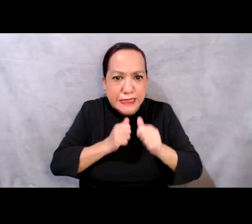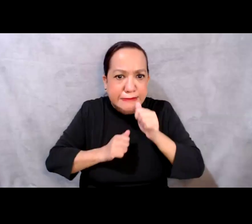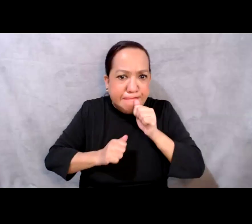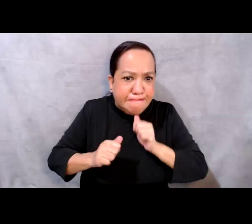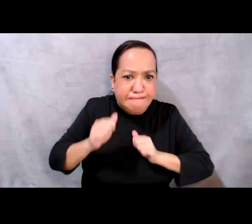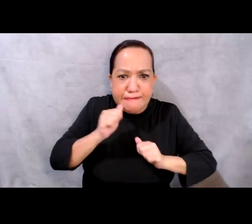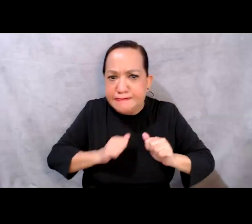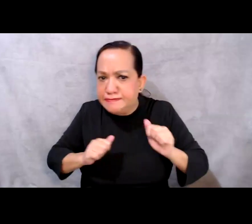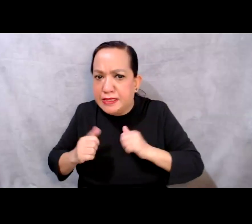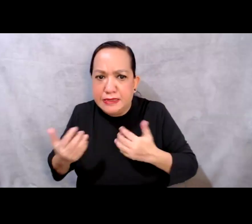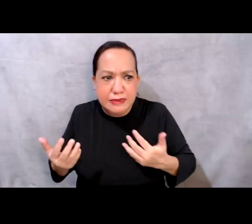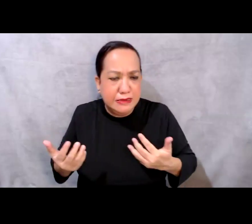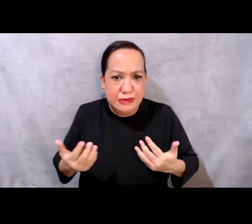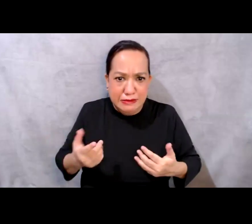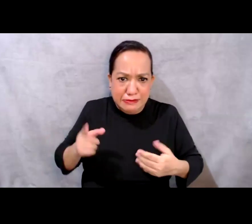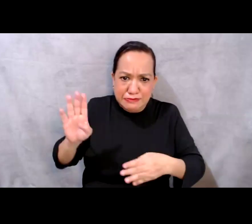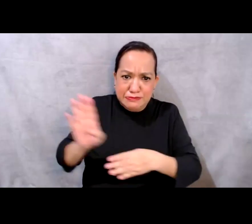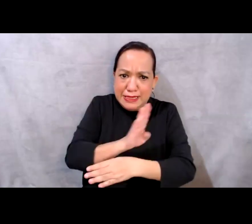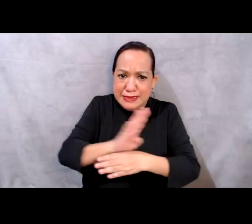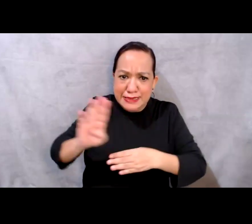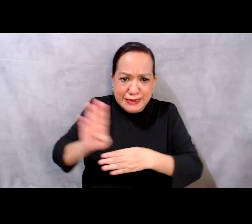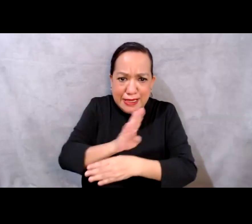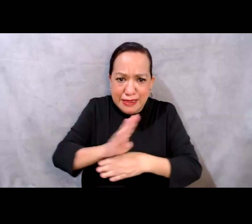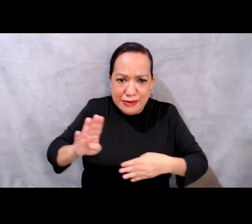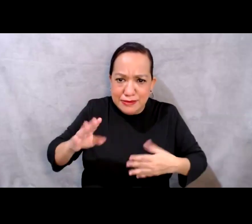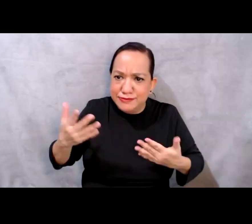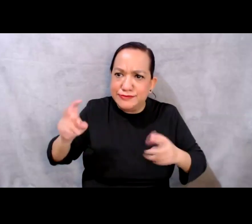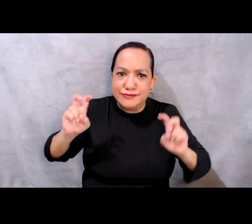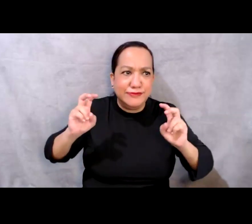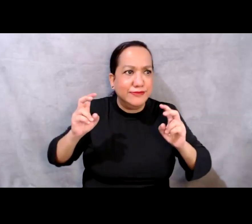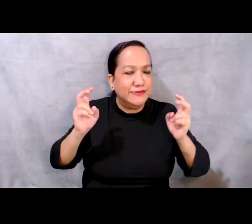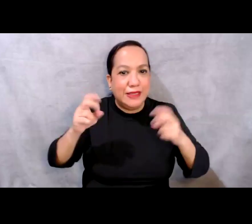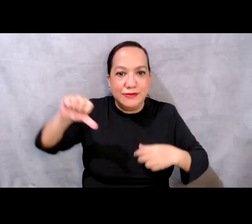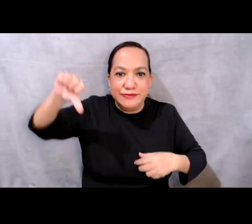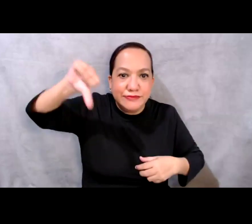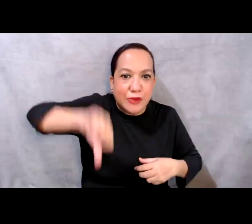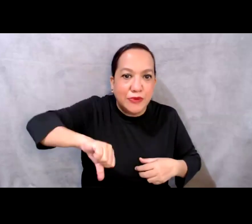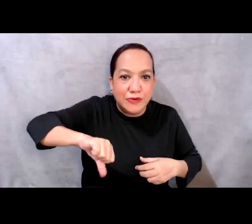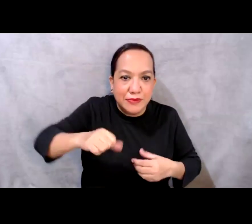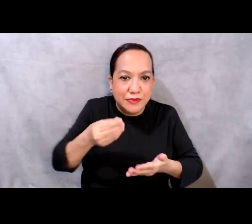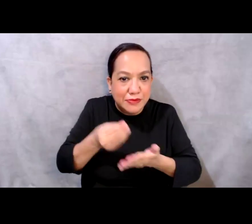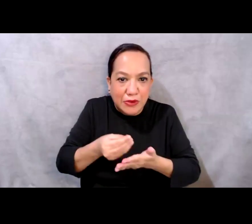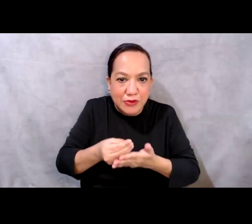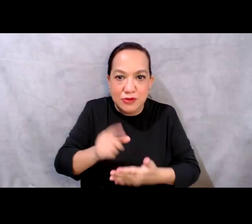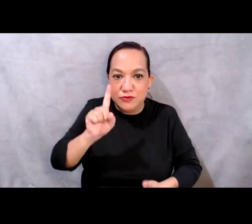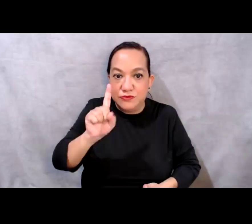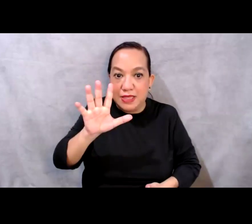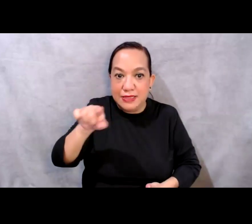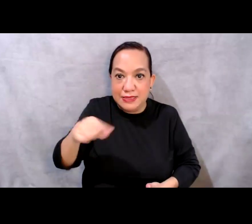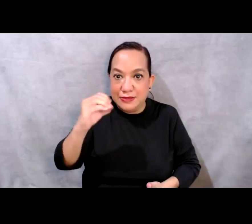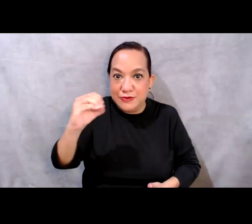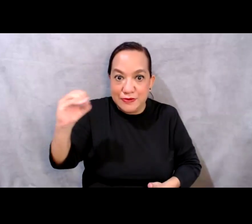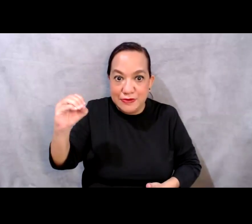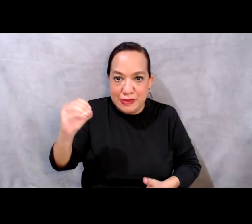Indian rupees just to dismantle my little restaurant. But come